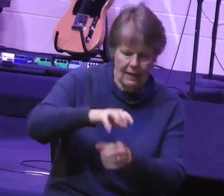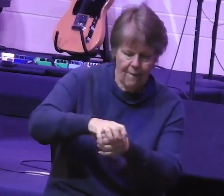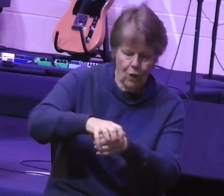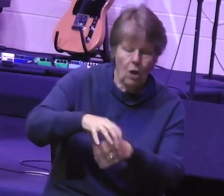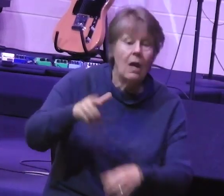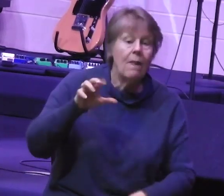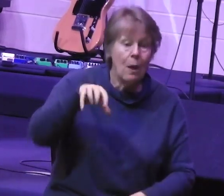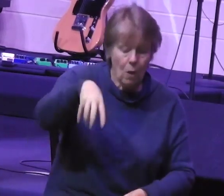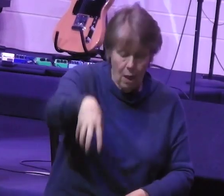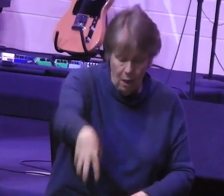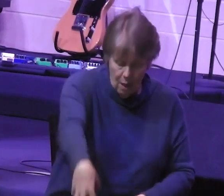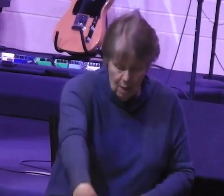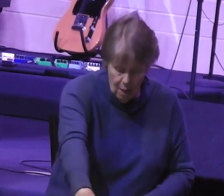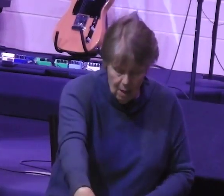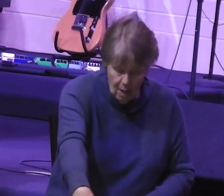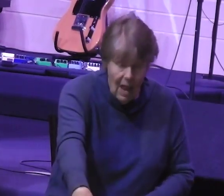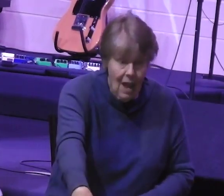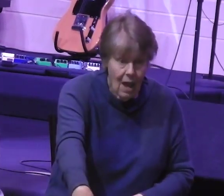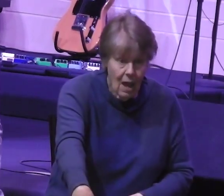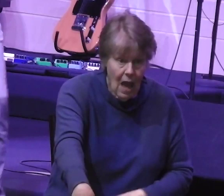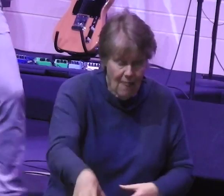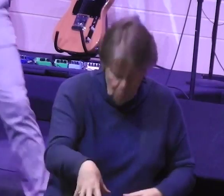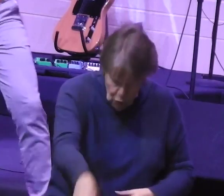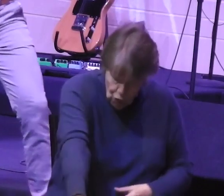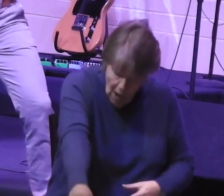once they grabbed onto the food, they'd realize